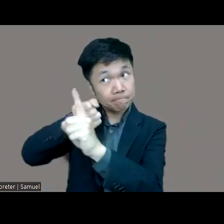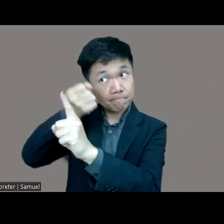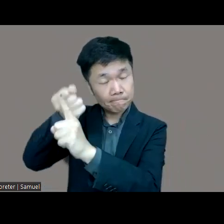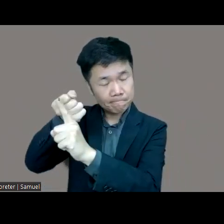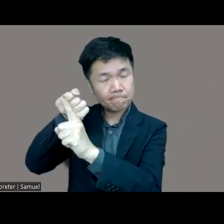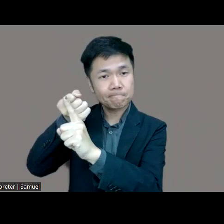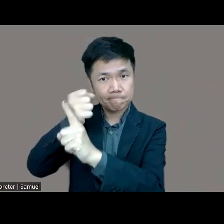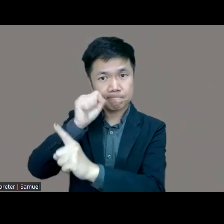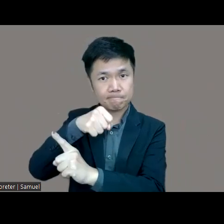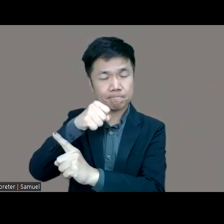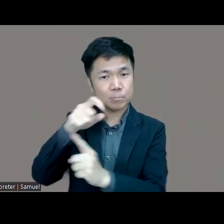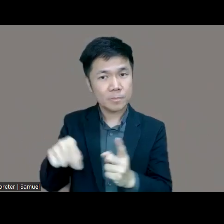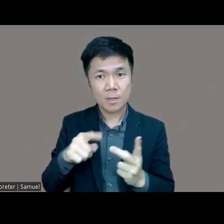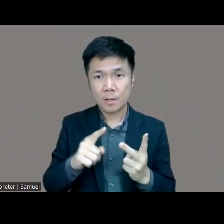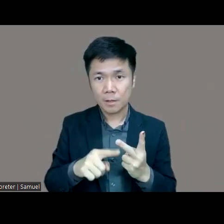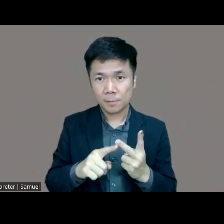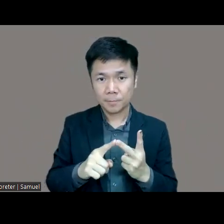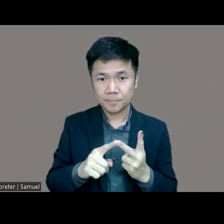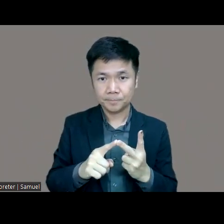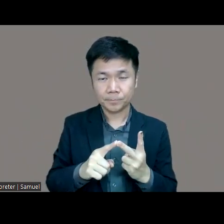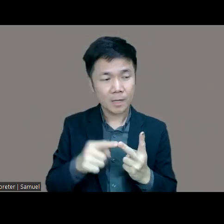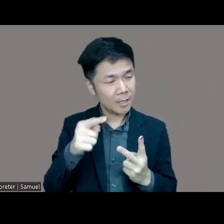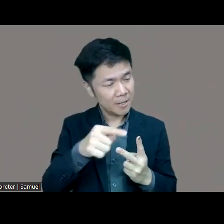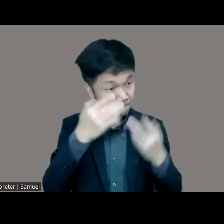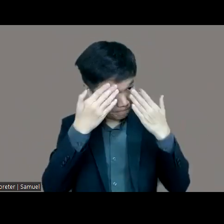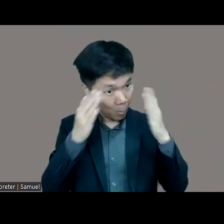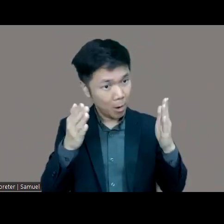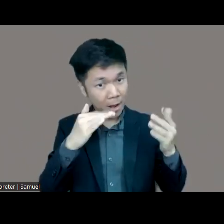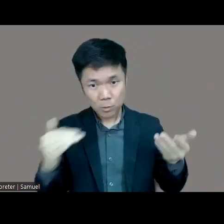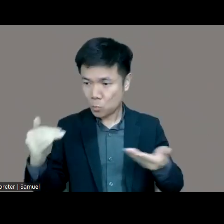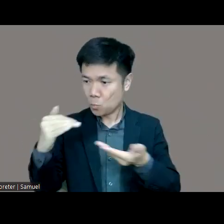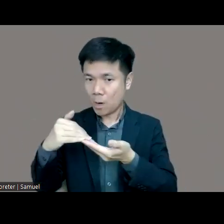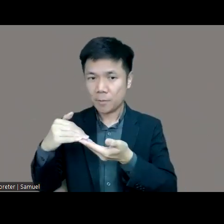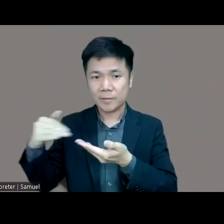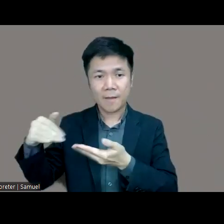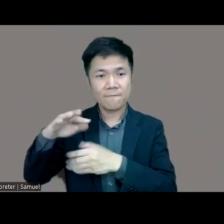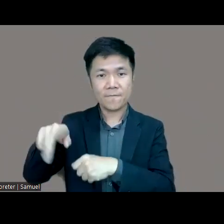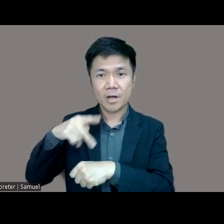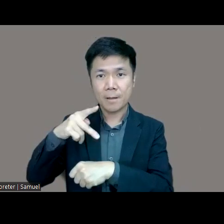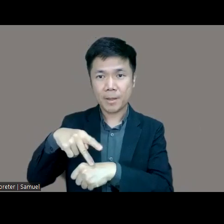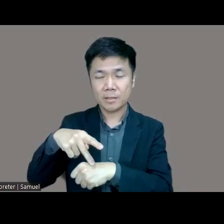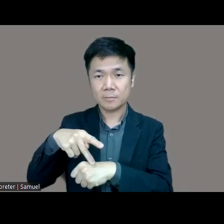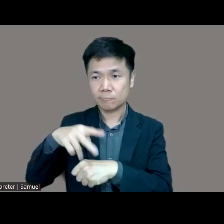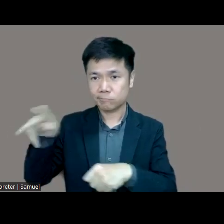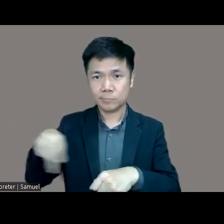an openness to collaborate in the Philippines. So very, very interesting. And absolutely, it would be interesting if you would